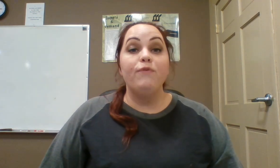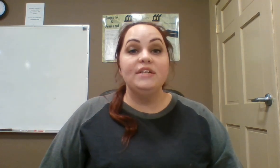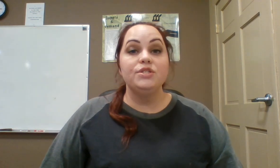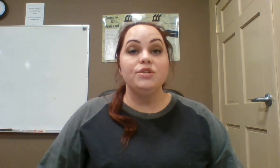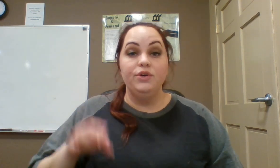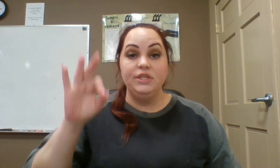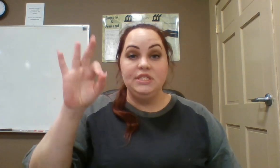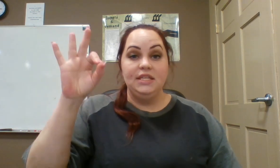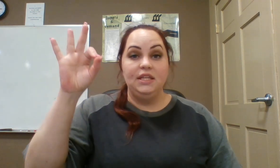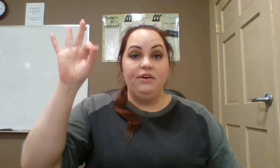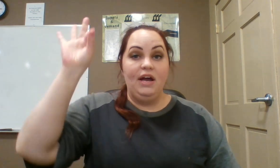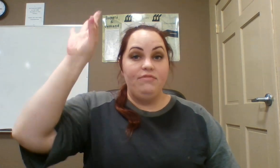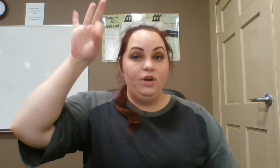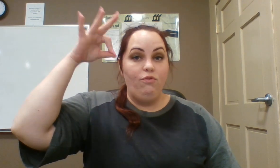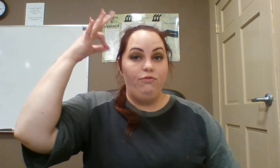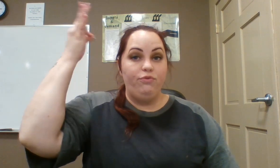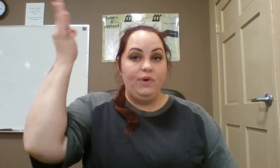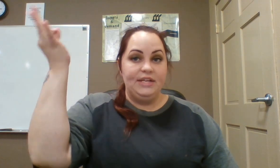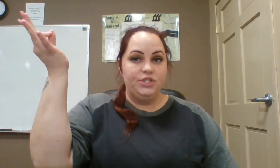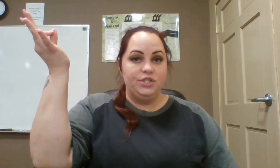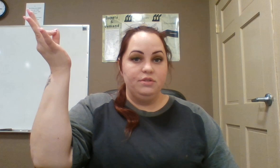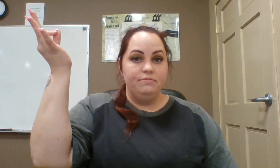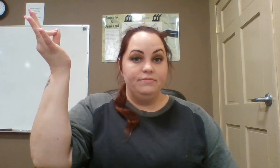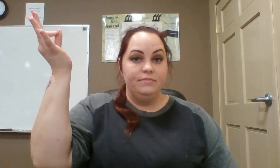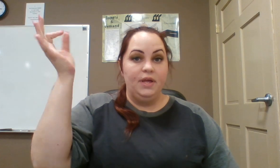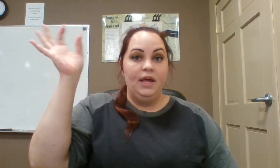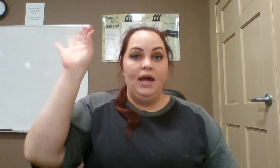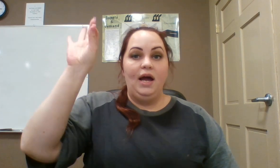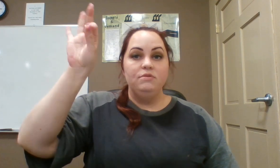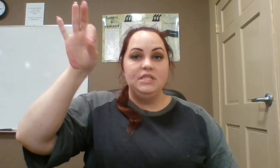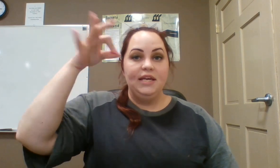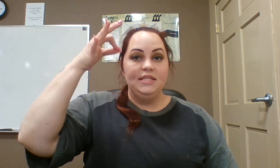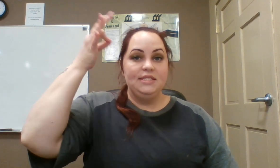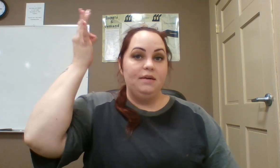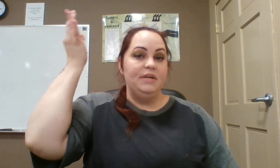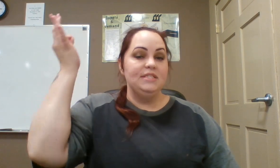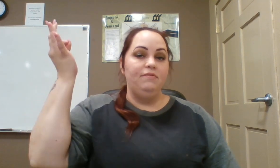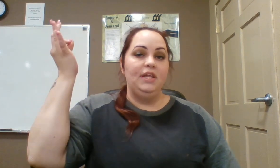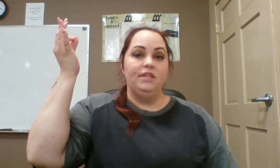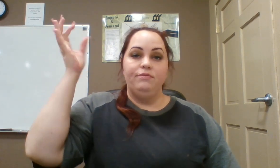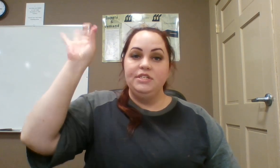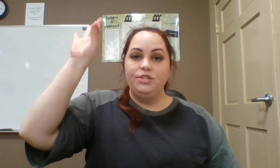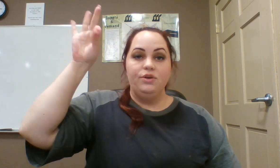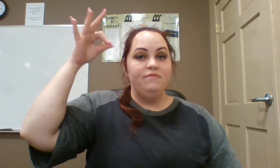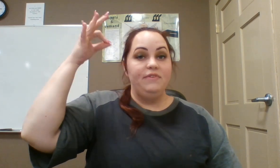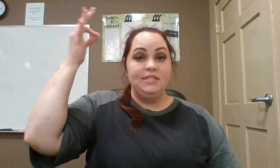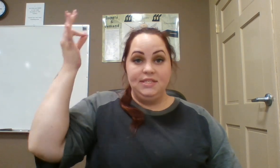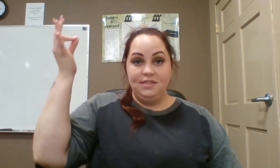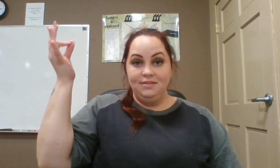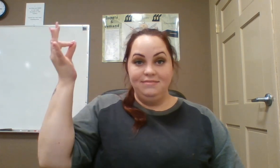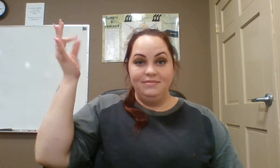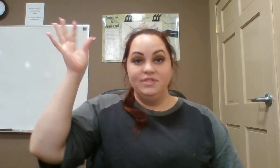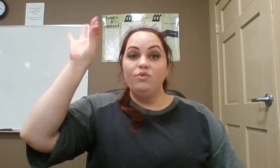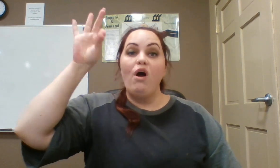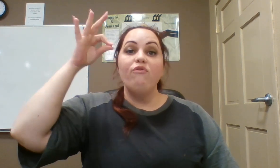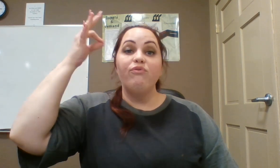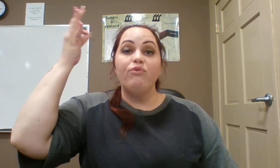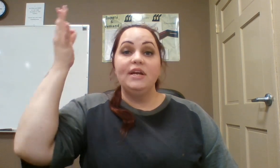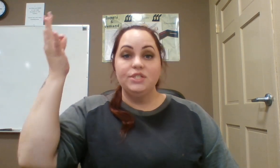French. So you're going to take the letter F and go French. I always like this sign because I feel like the French are fancy. So French.